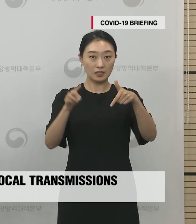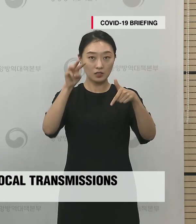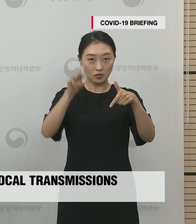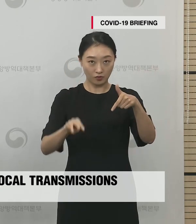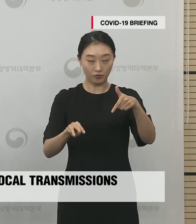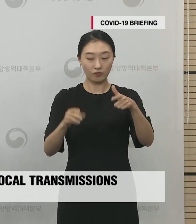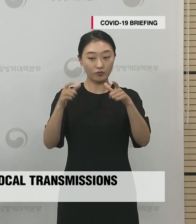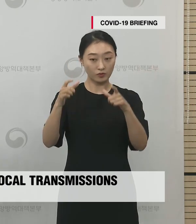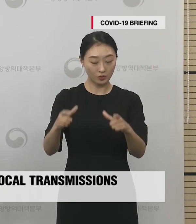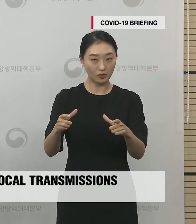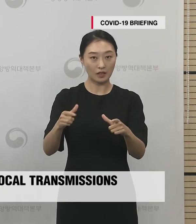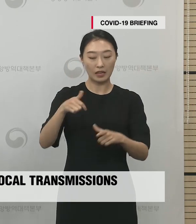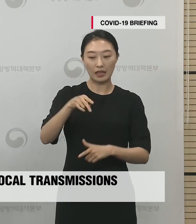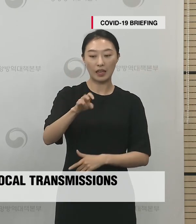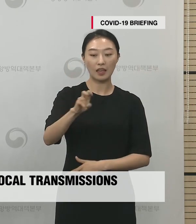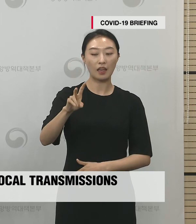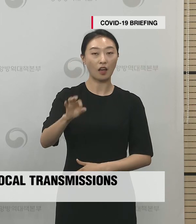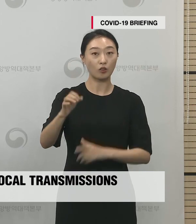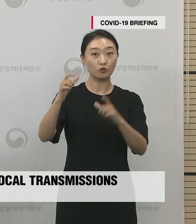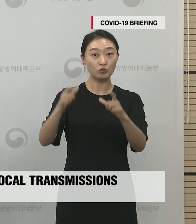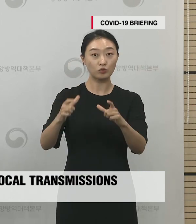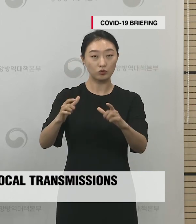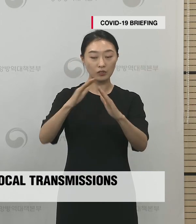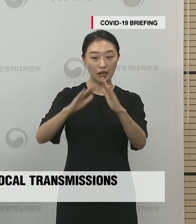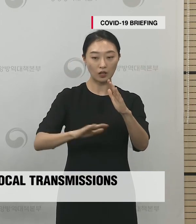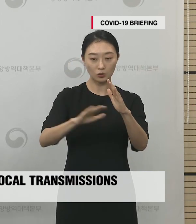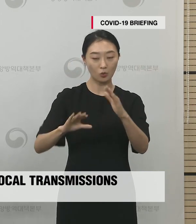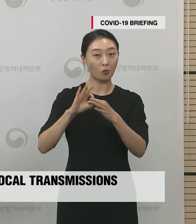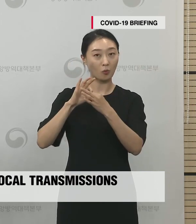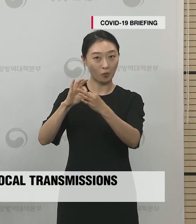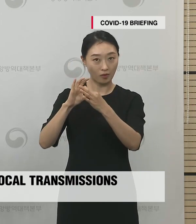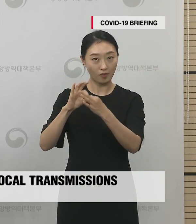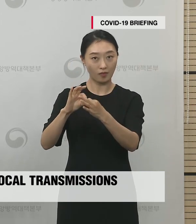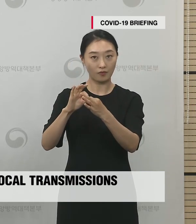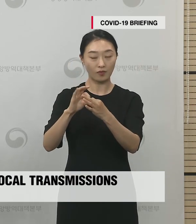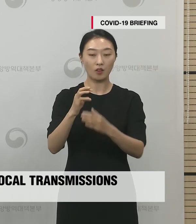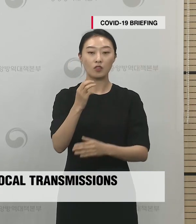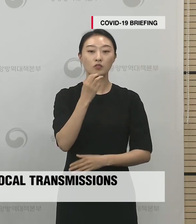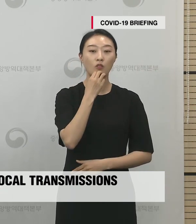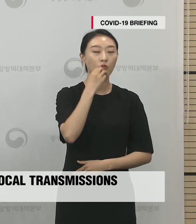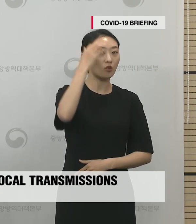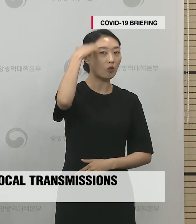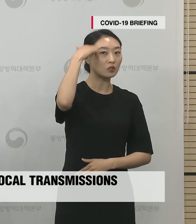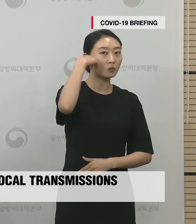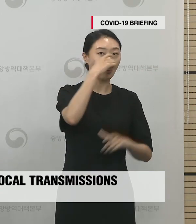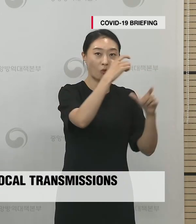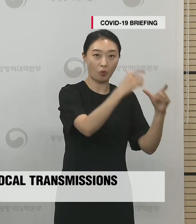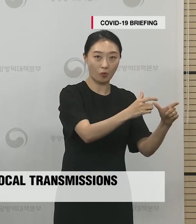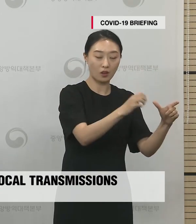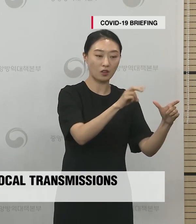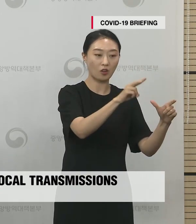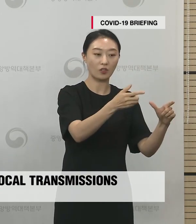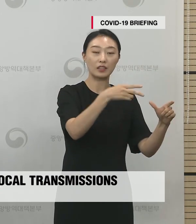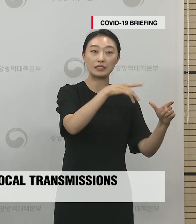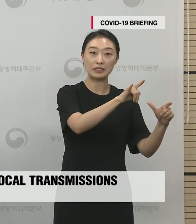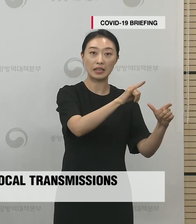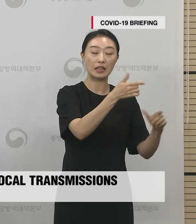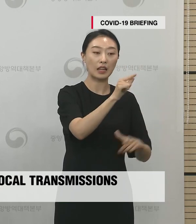Next, in Incheon City, we see the family who were confirmed,